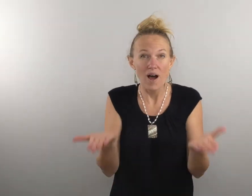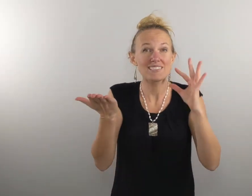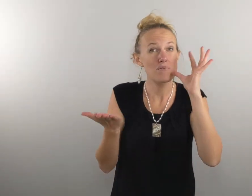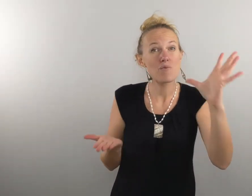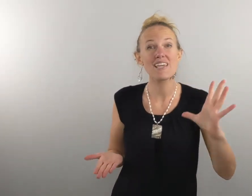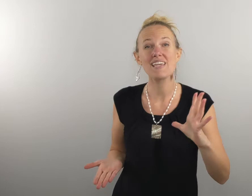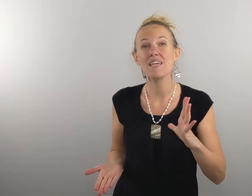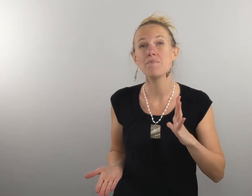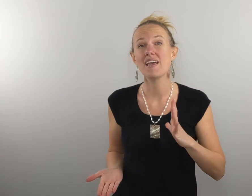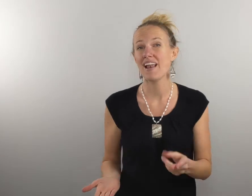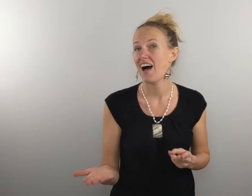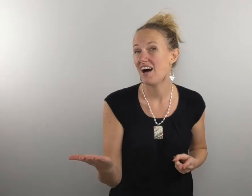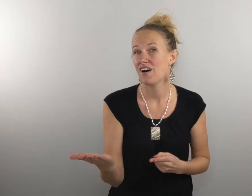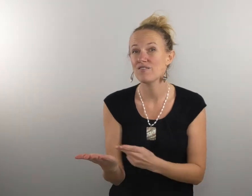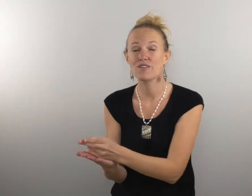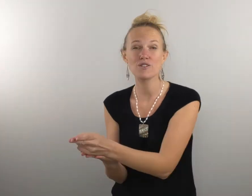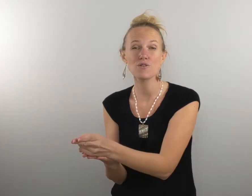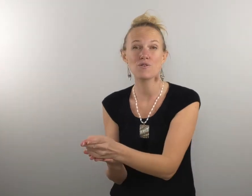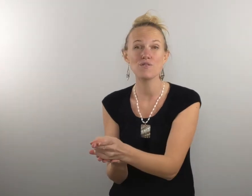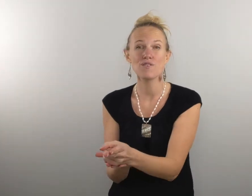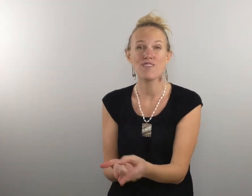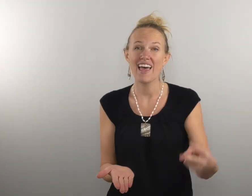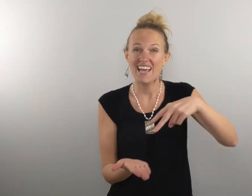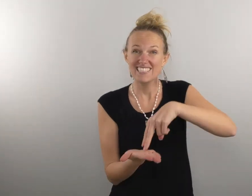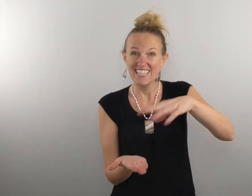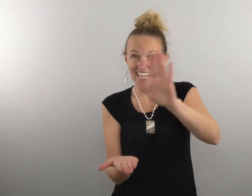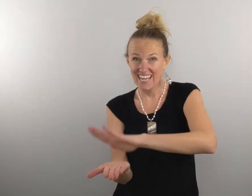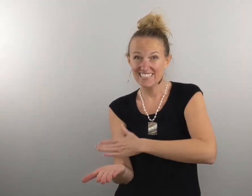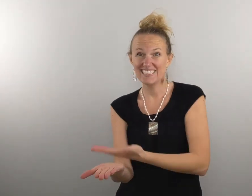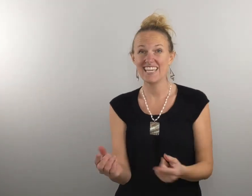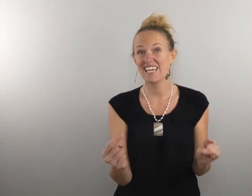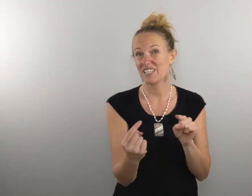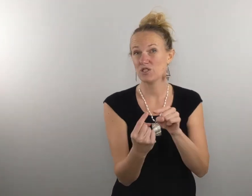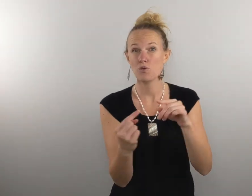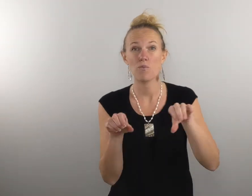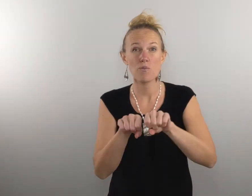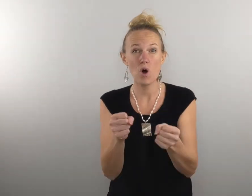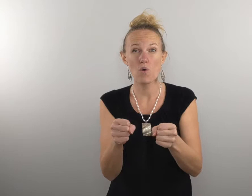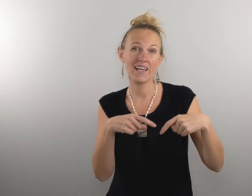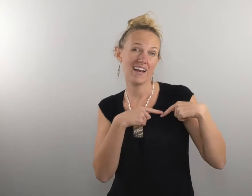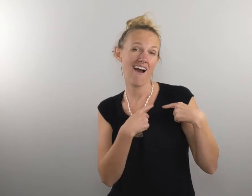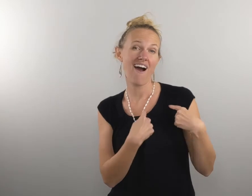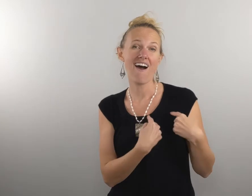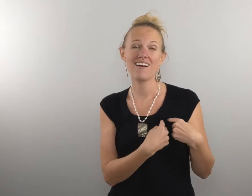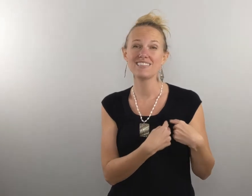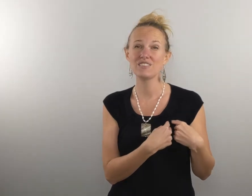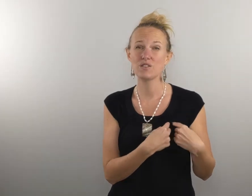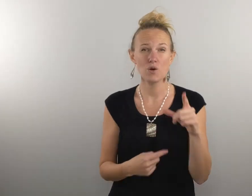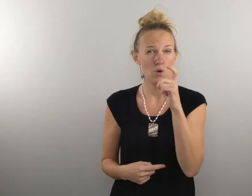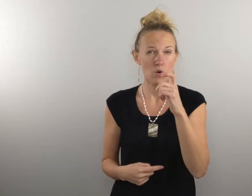Rise up, women of the truth, stand and sing to broken hearts, who